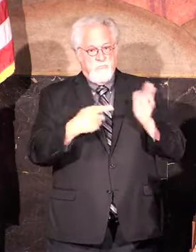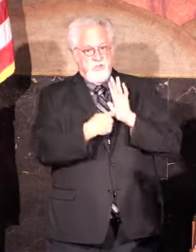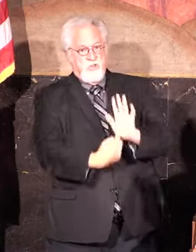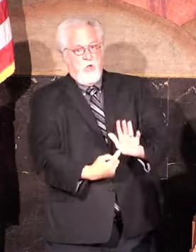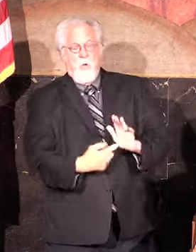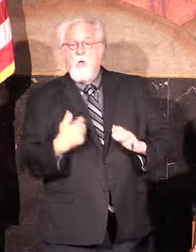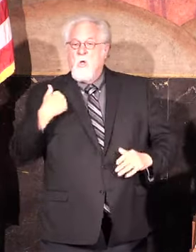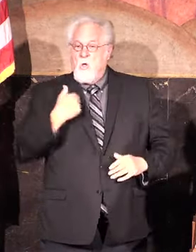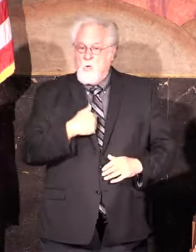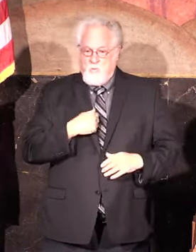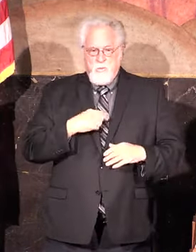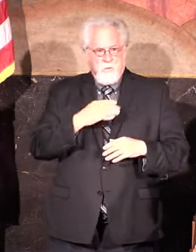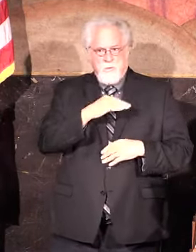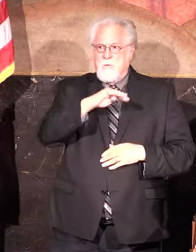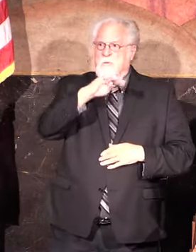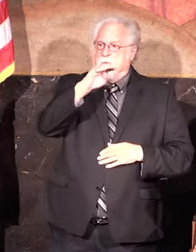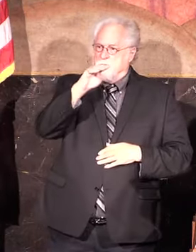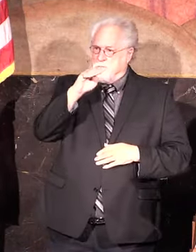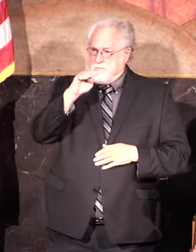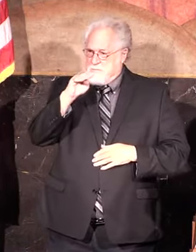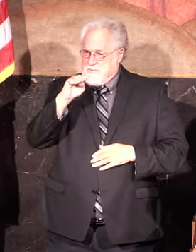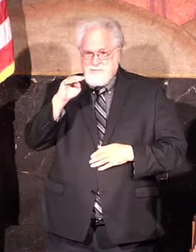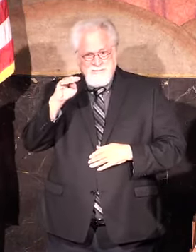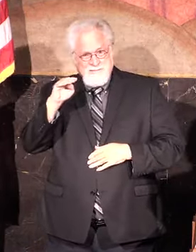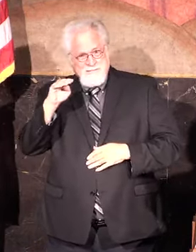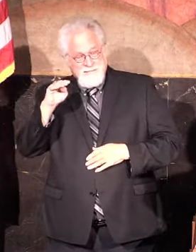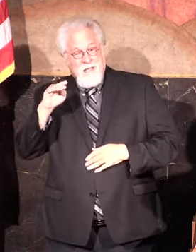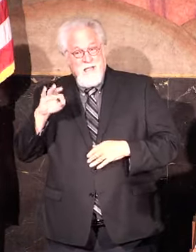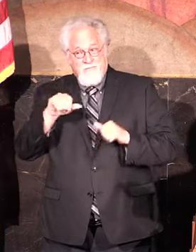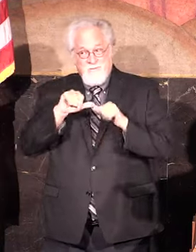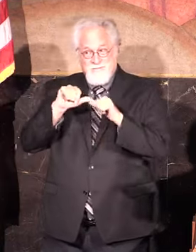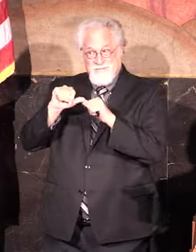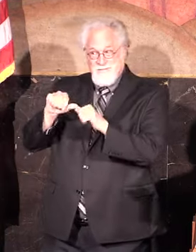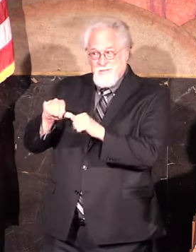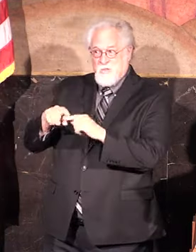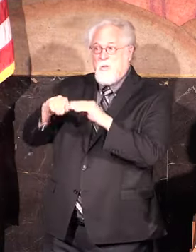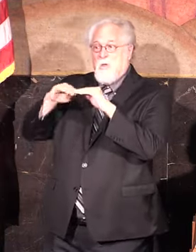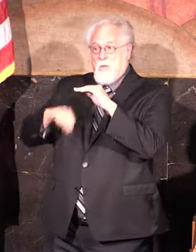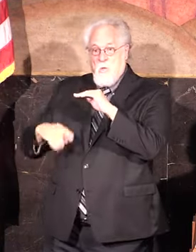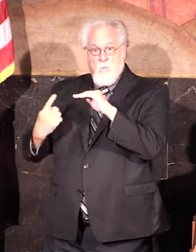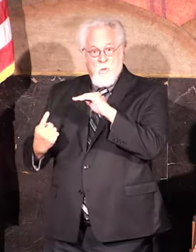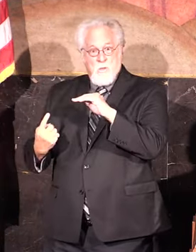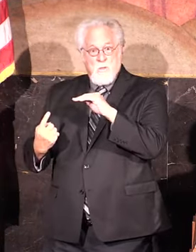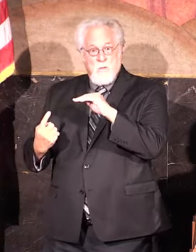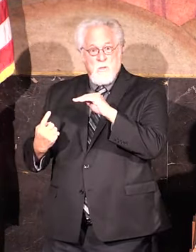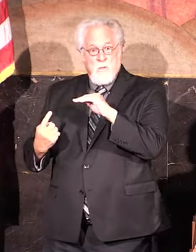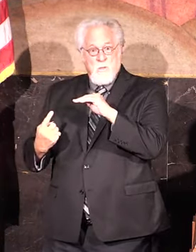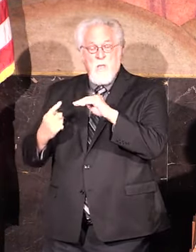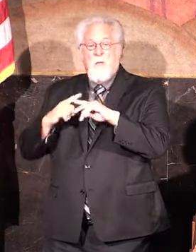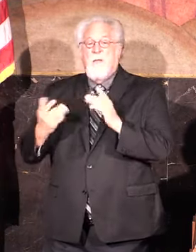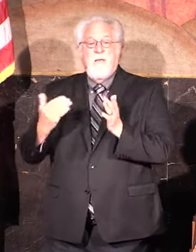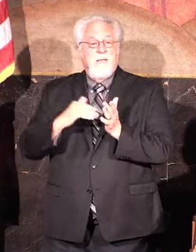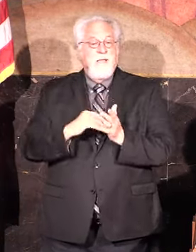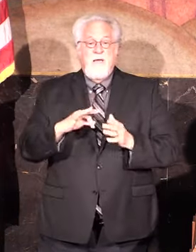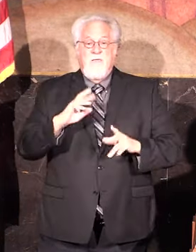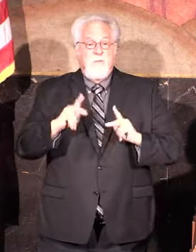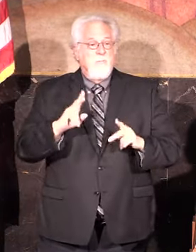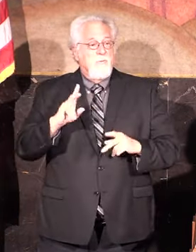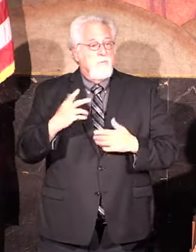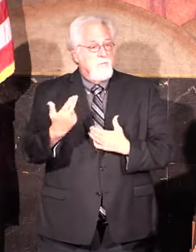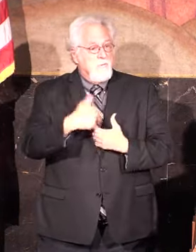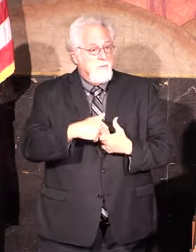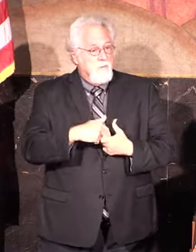We're on that track now if we can maintain it long enough to get to below one. But again, if everybody would do their